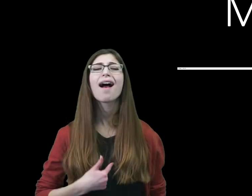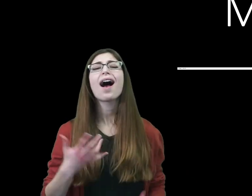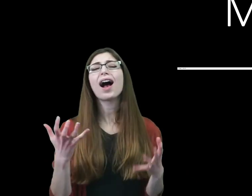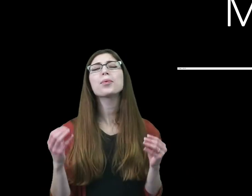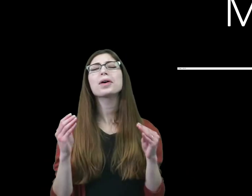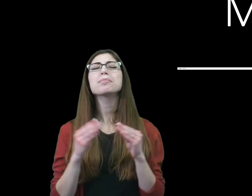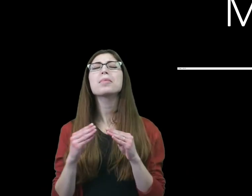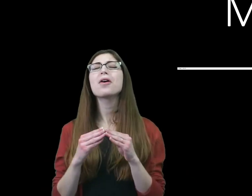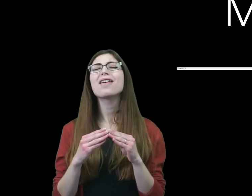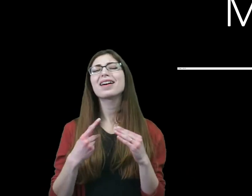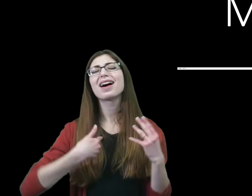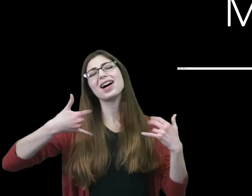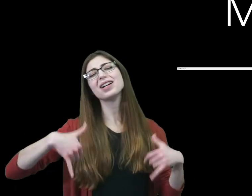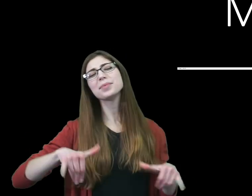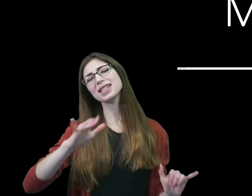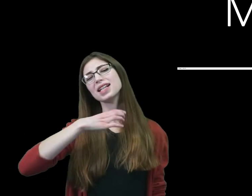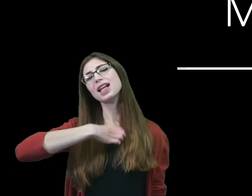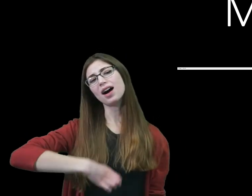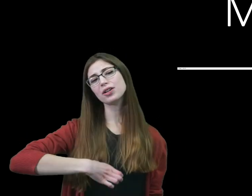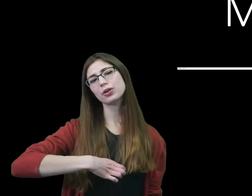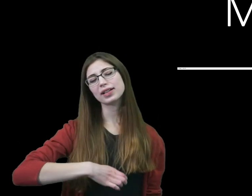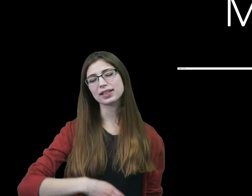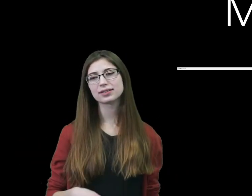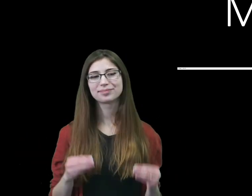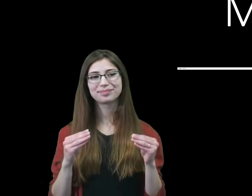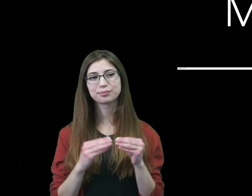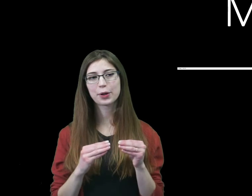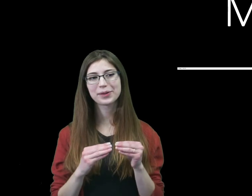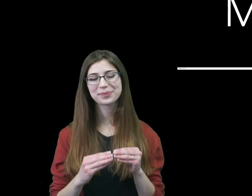I want more. I'm still hungry. More.